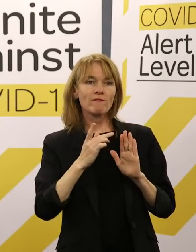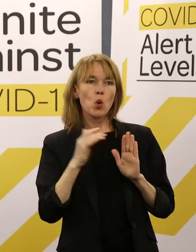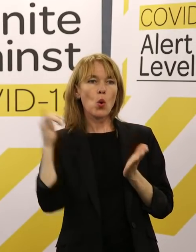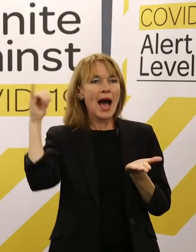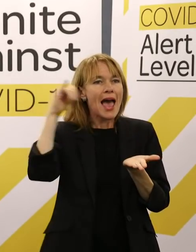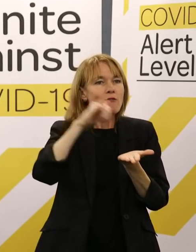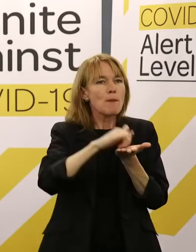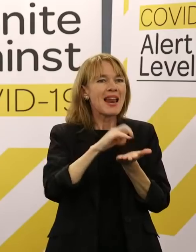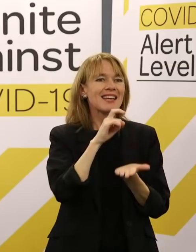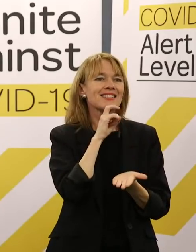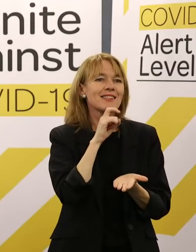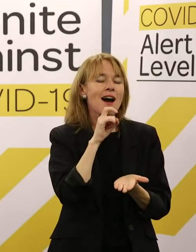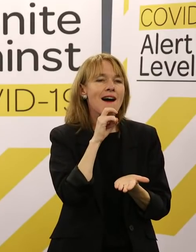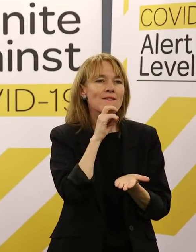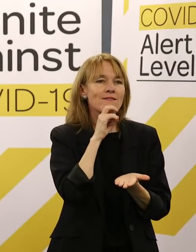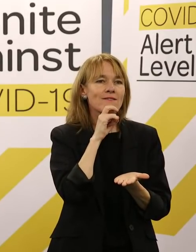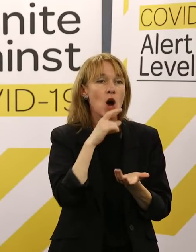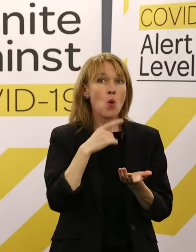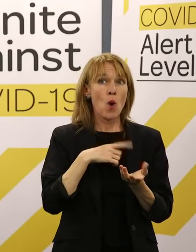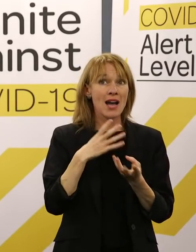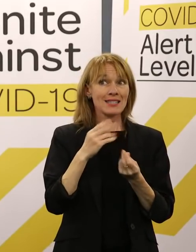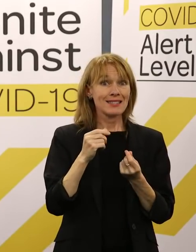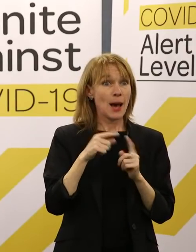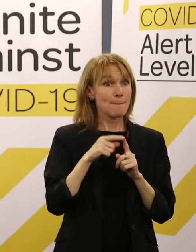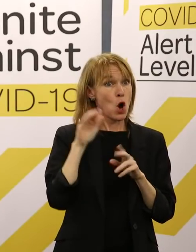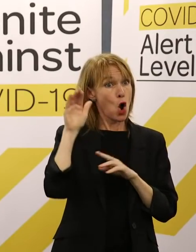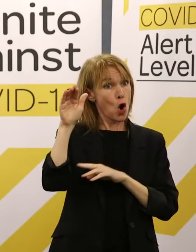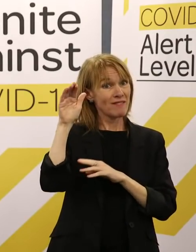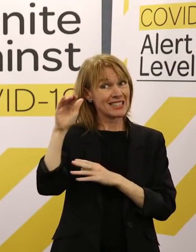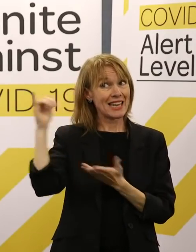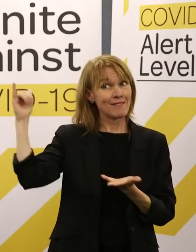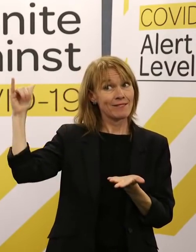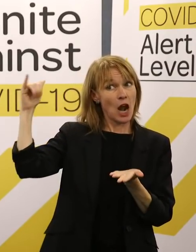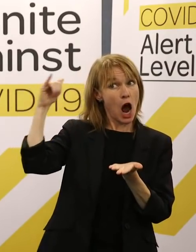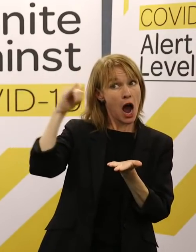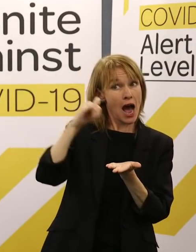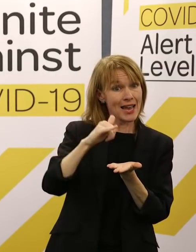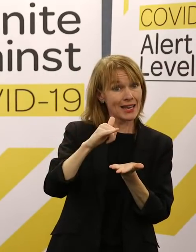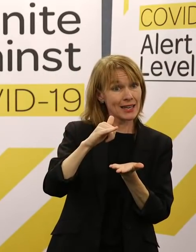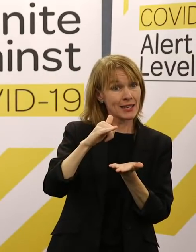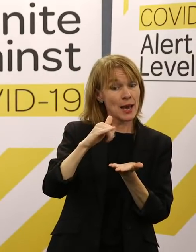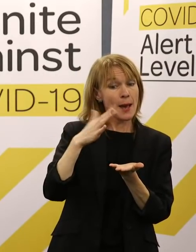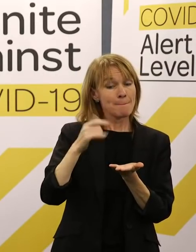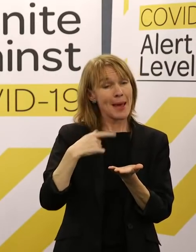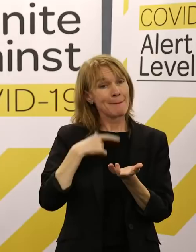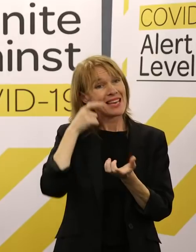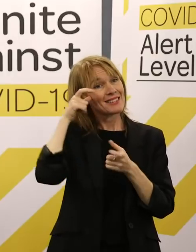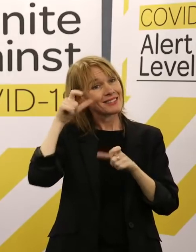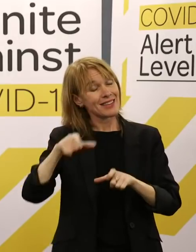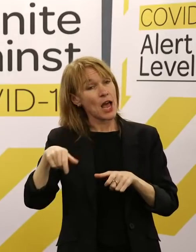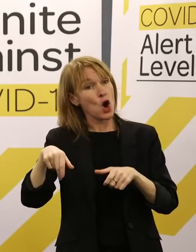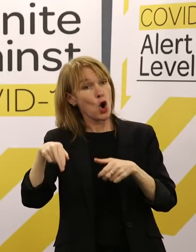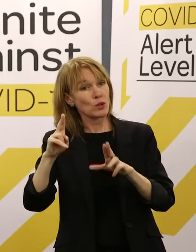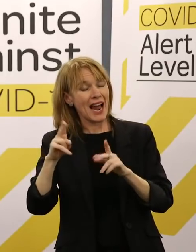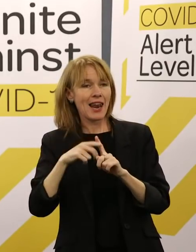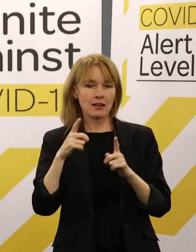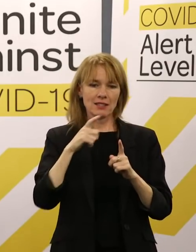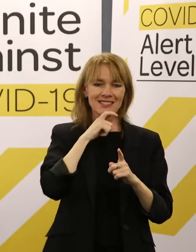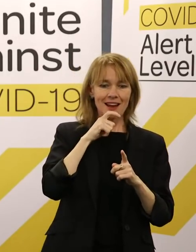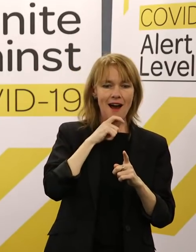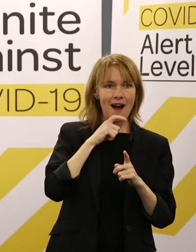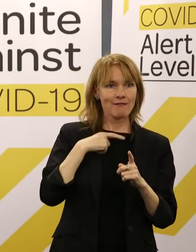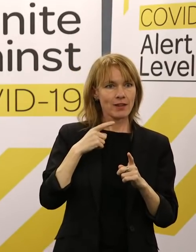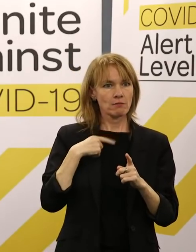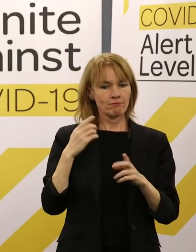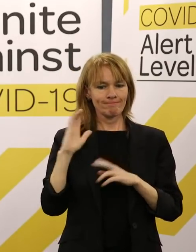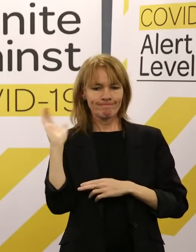and international flight crews coming over here and having an overnight layover at a hotel where other people, members of the public, can also